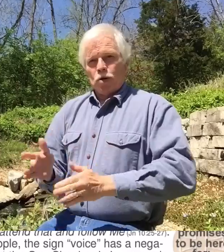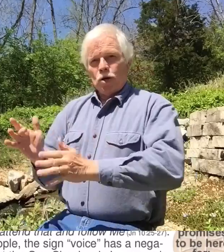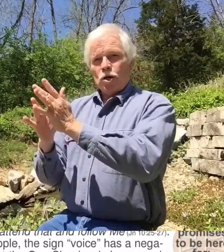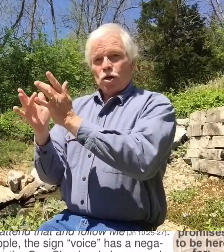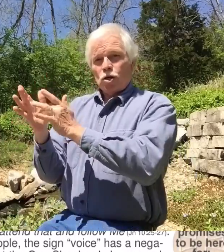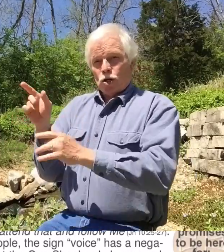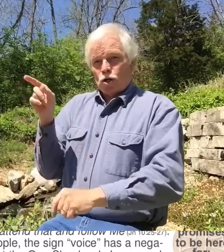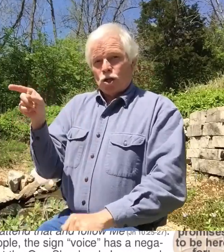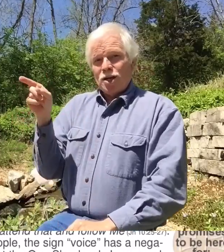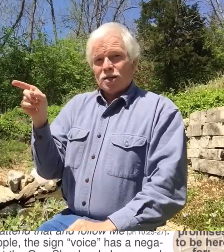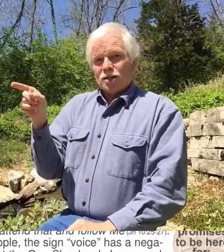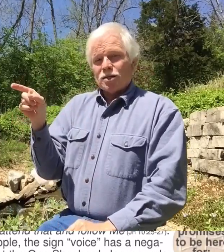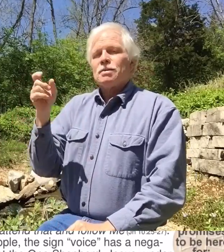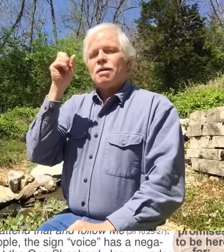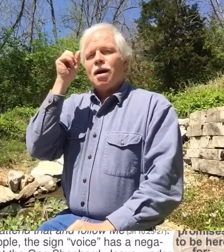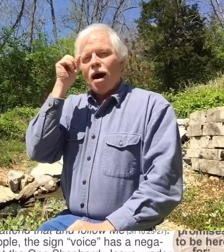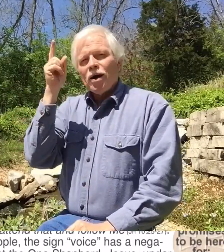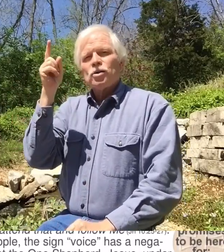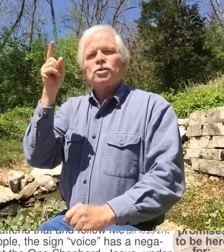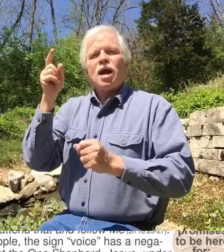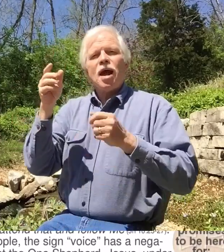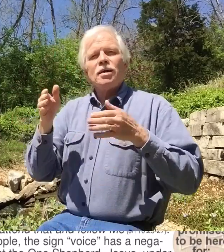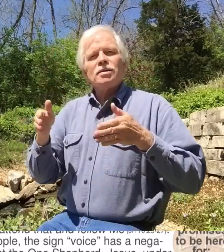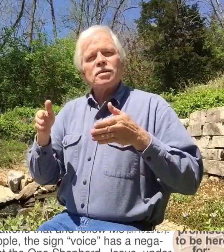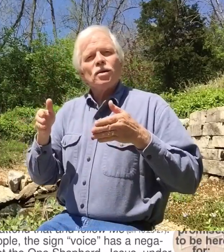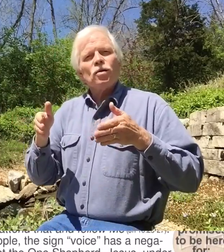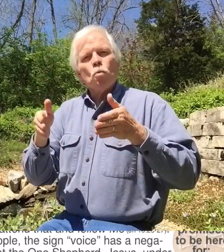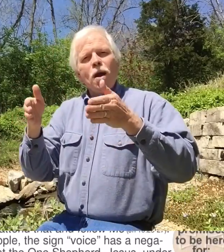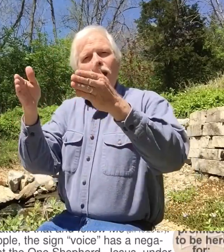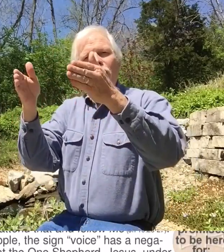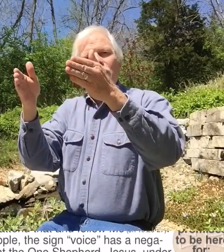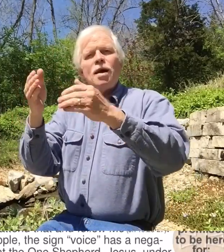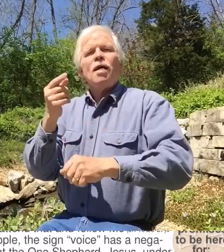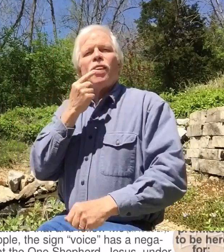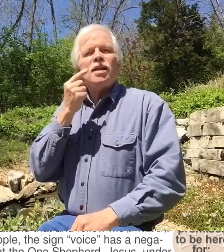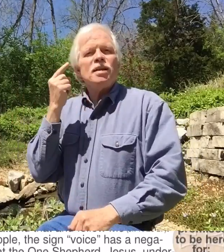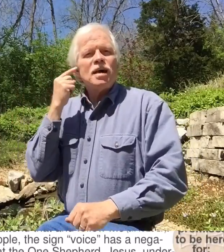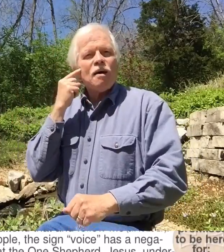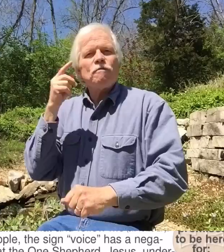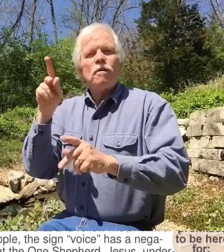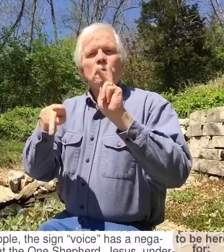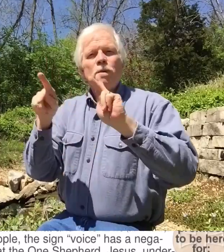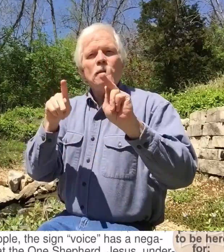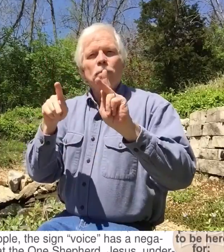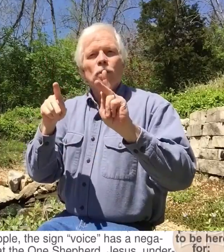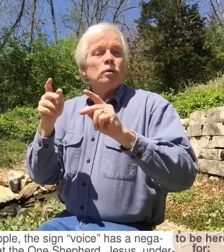Jesus understands the way that deaf people